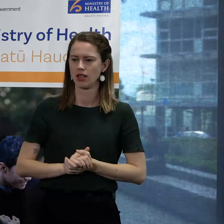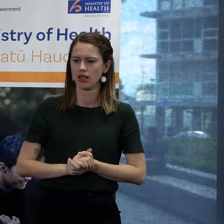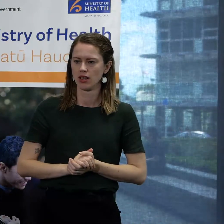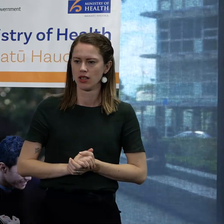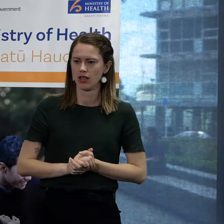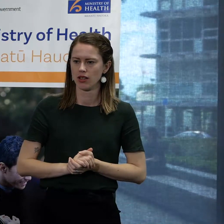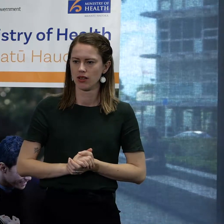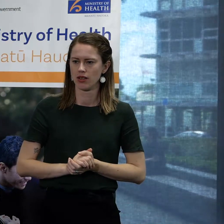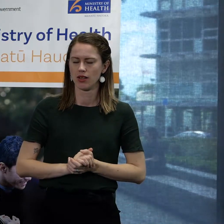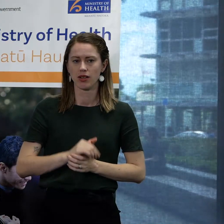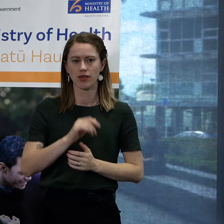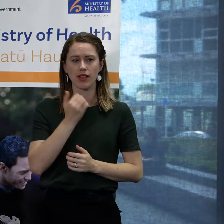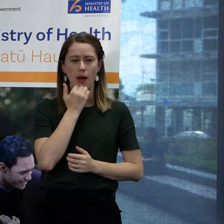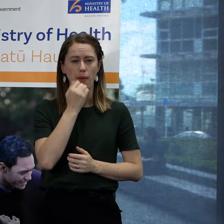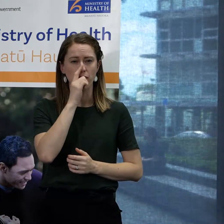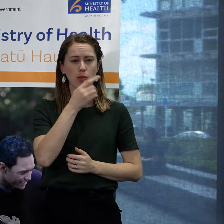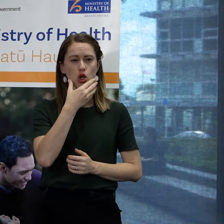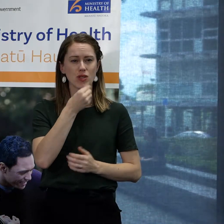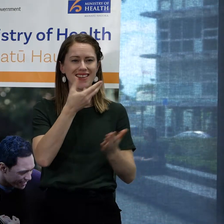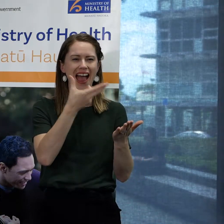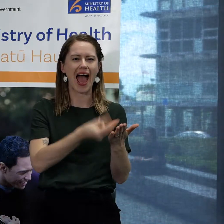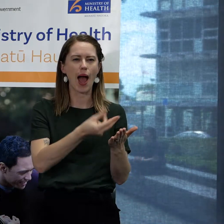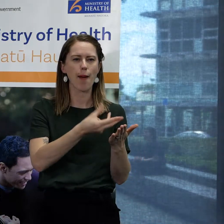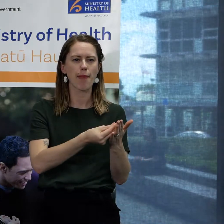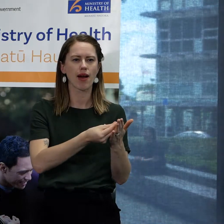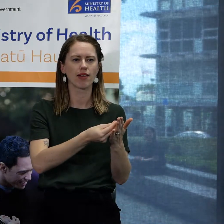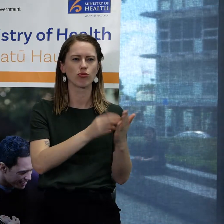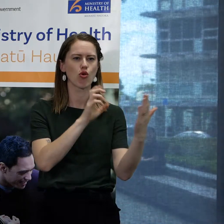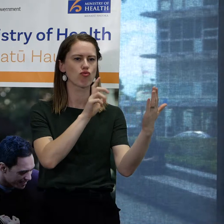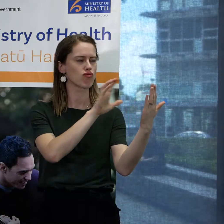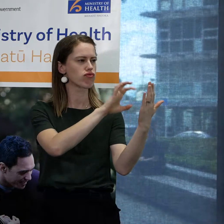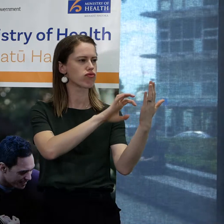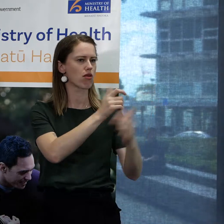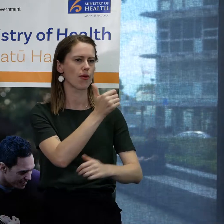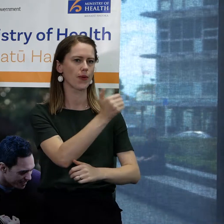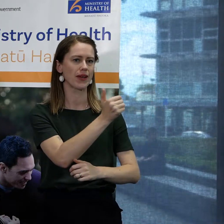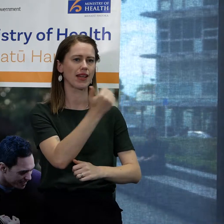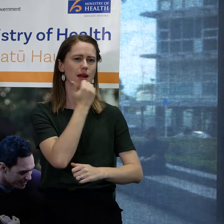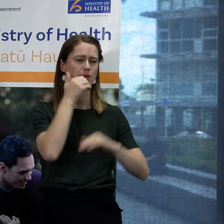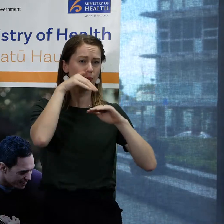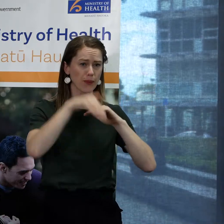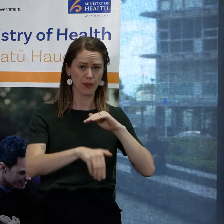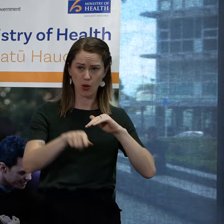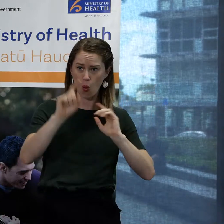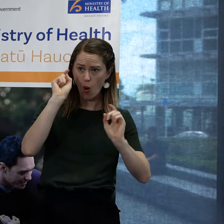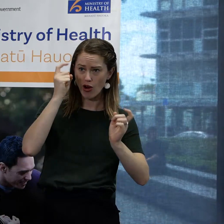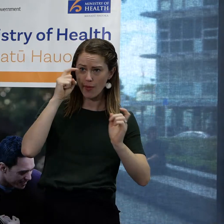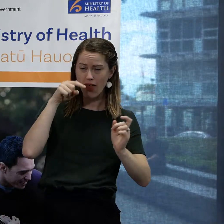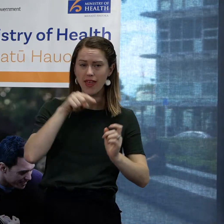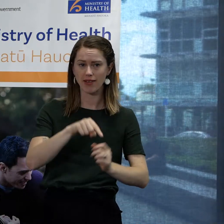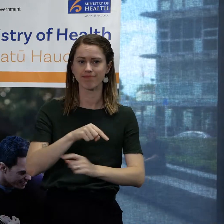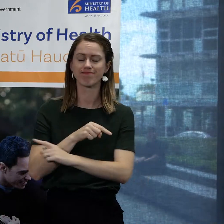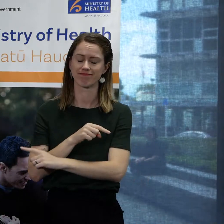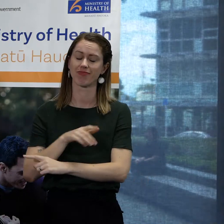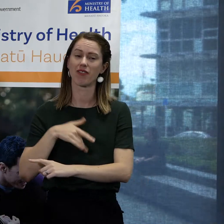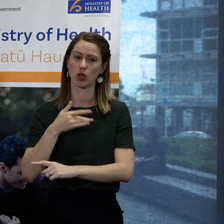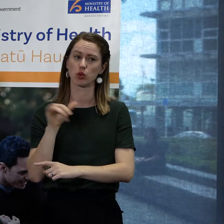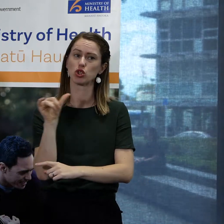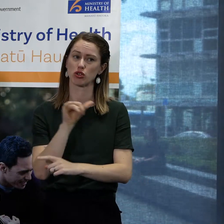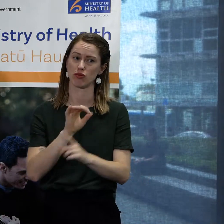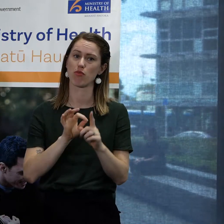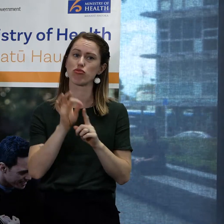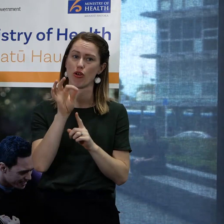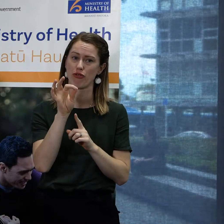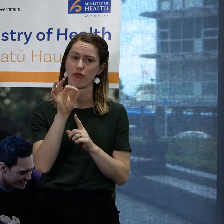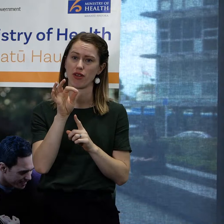amount of people using the COVID Tracer app has dropped significantly? Like you said, does it worry you at all? I'm feeling we could do a lot better, and it's in